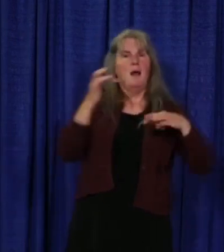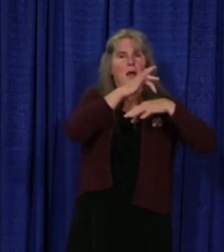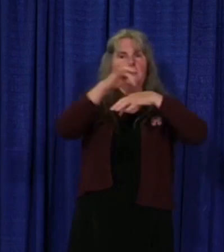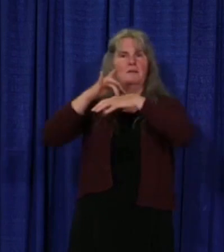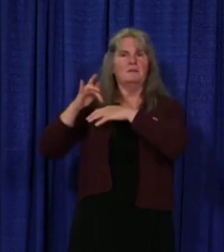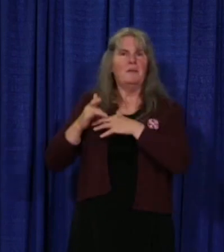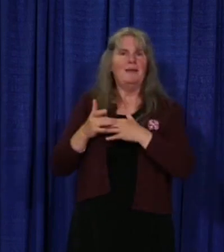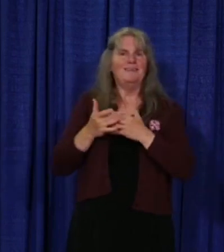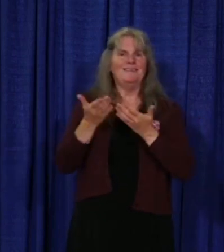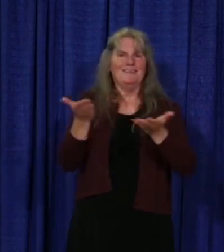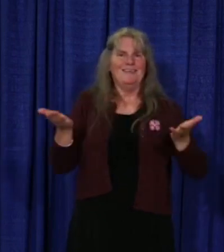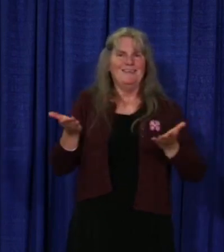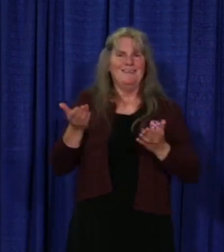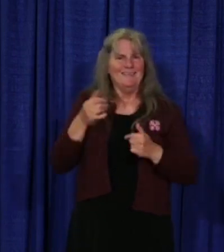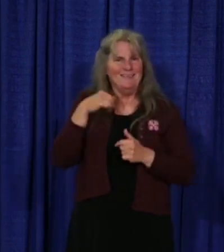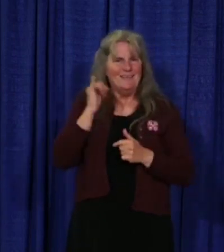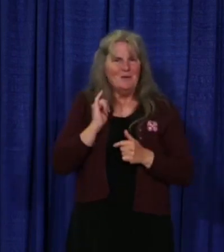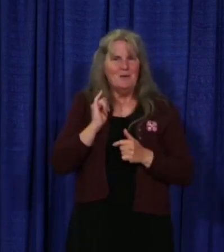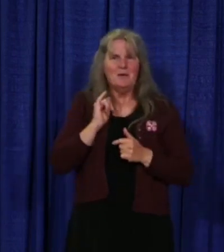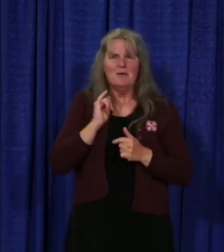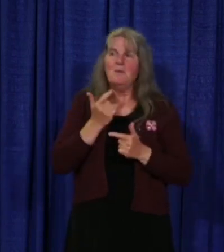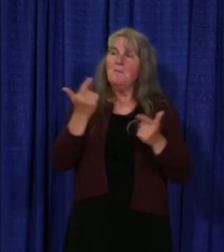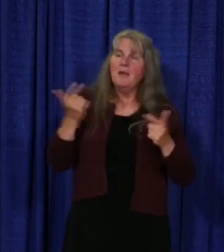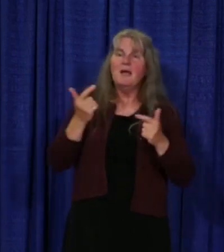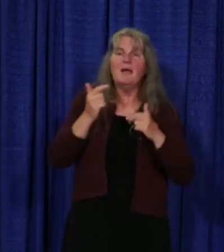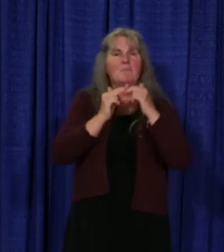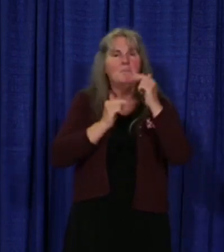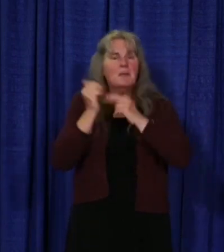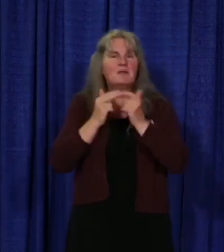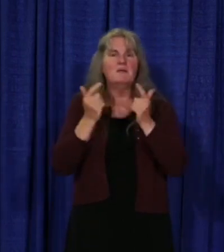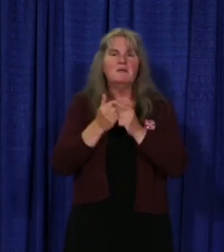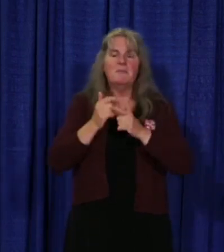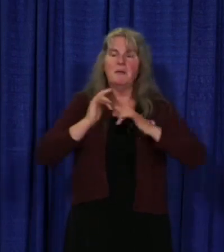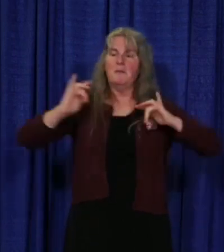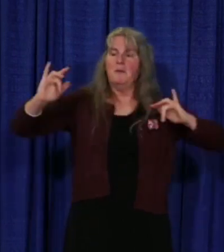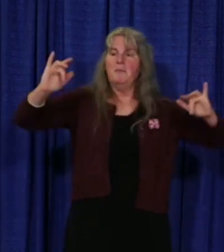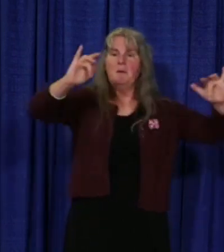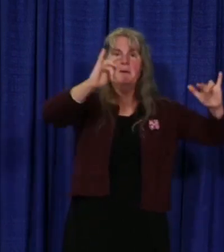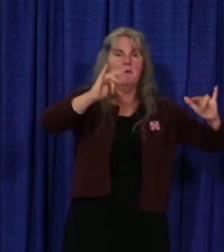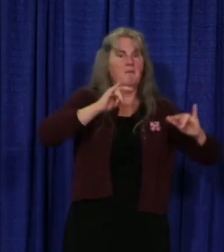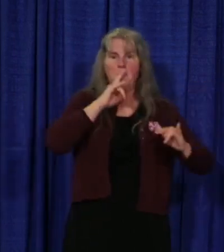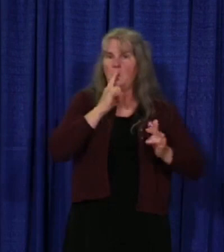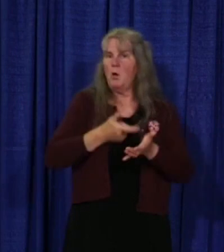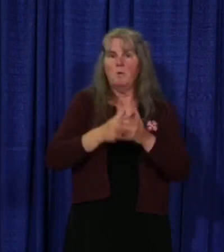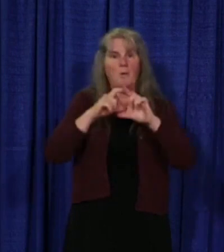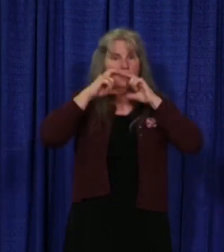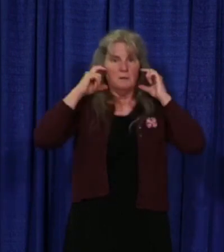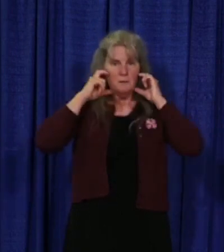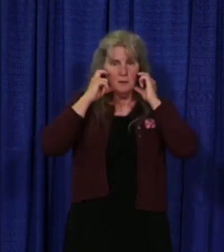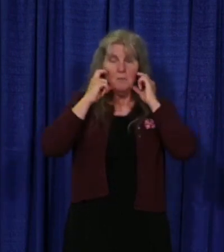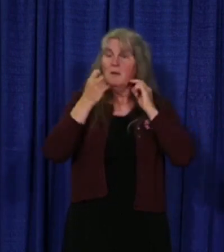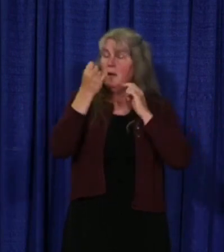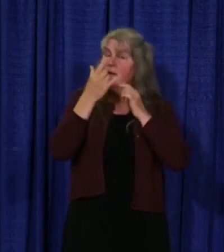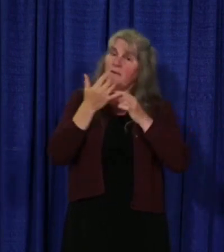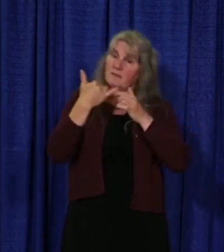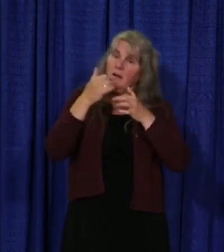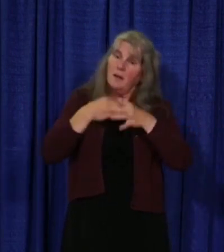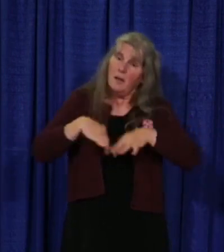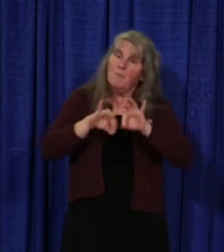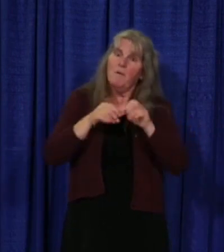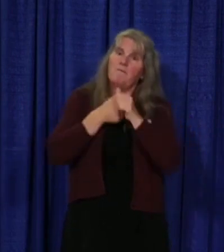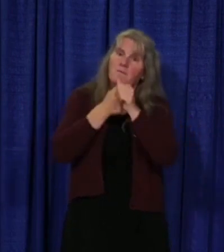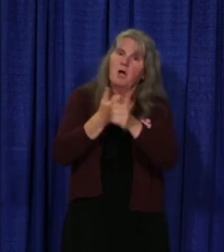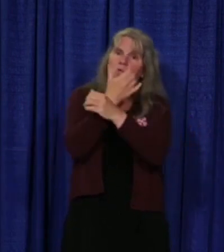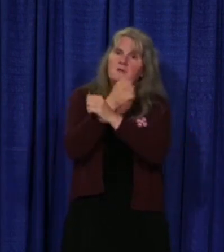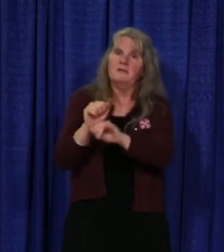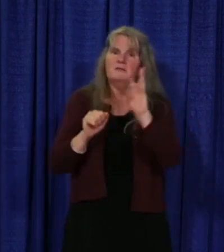well-spaced facility should not require the use of masks. So if the other measures, the Safe Six, are observed, given where we